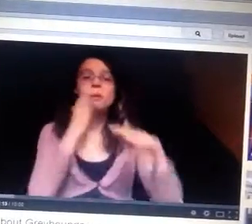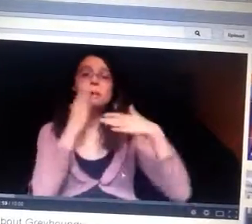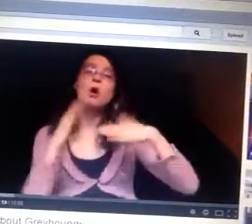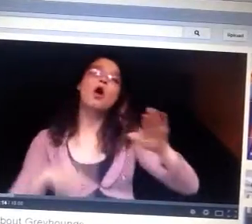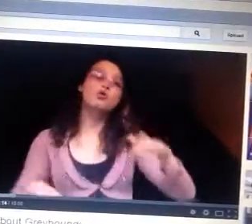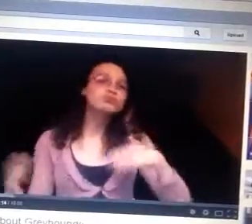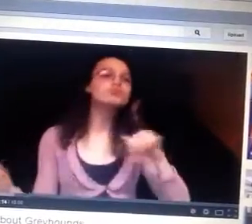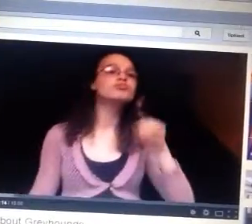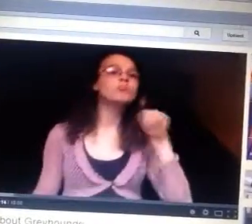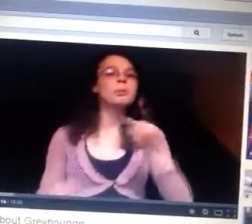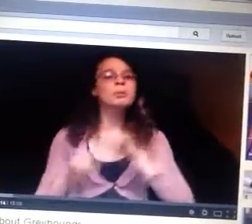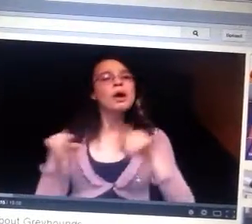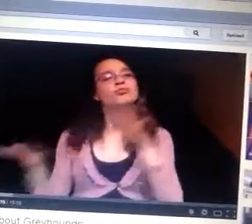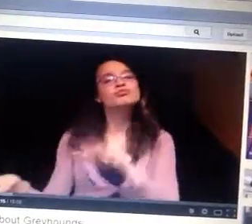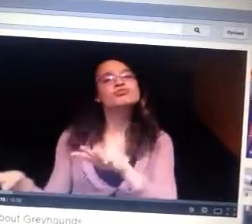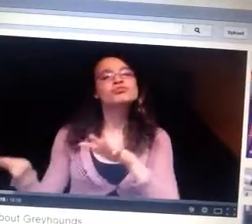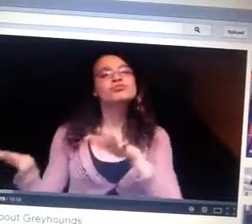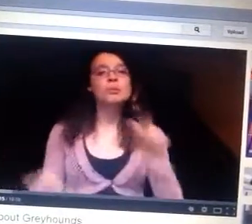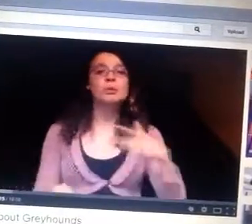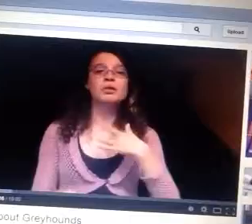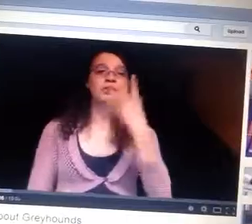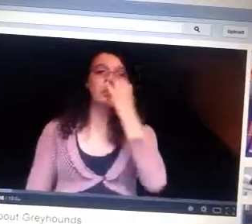they're very laid back